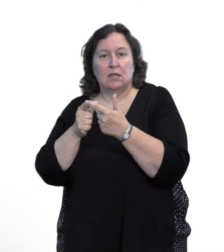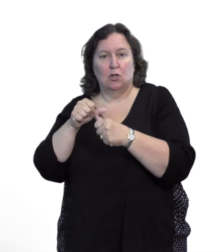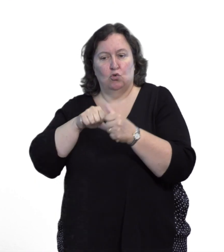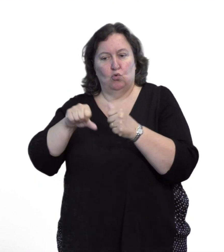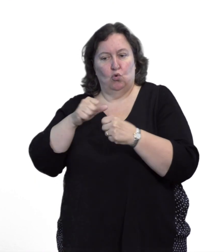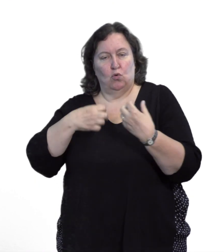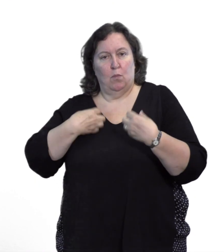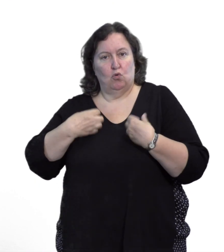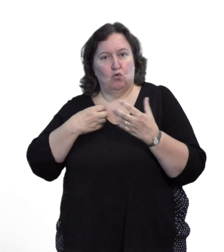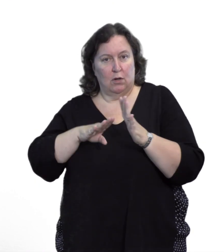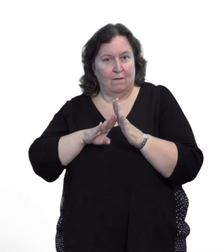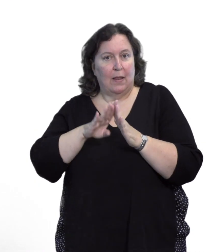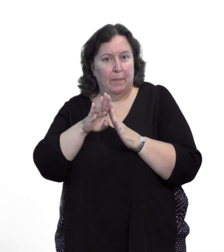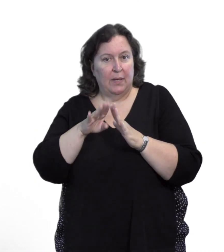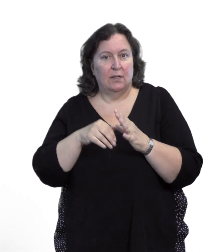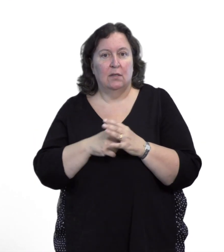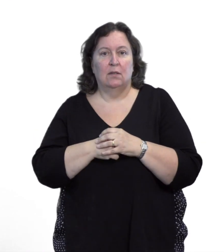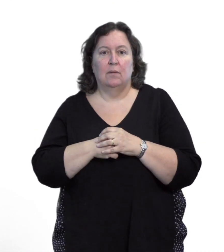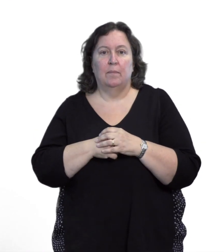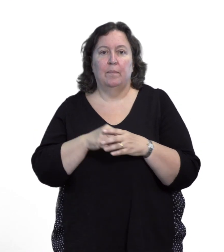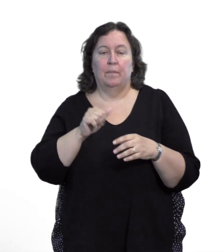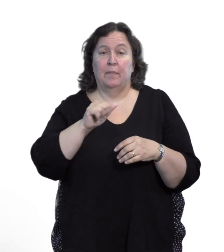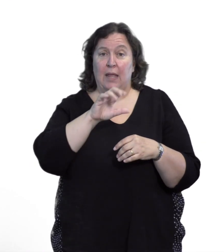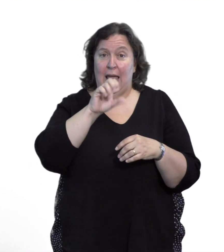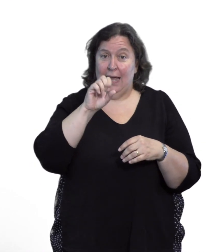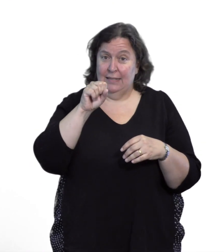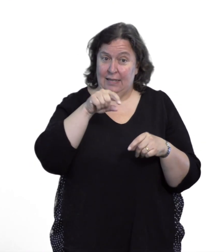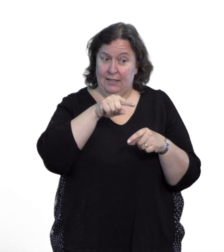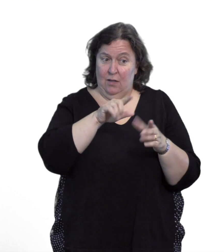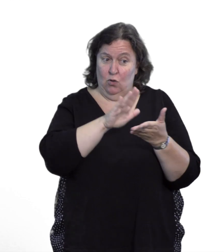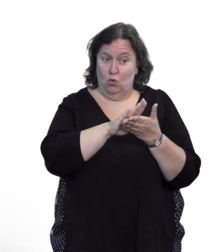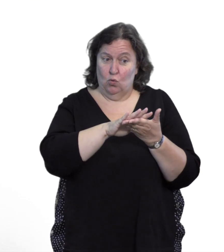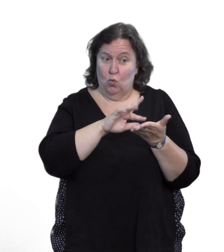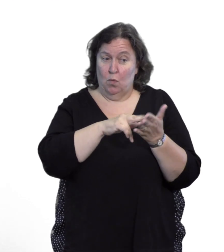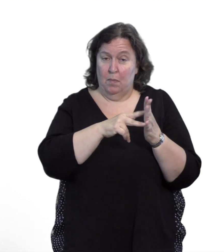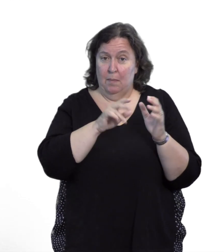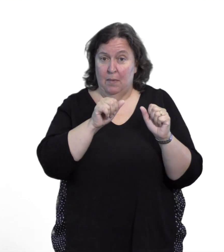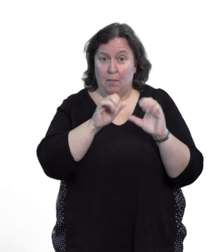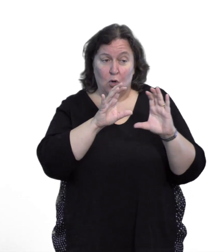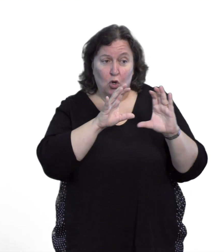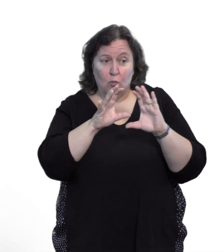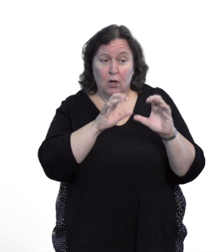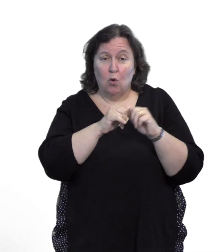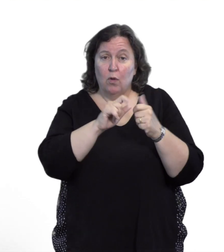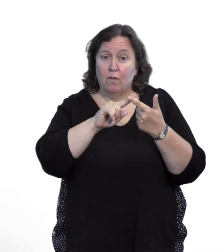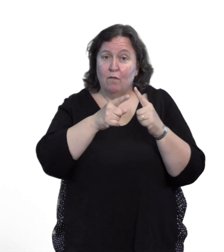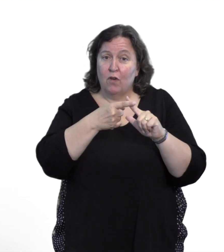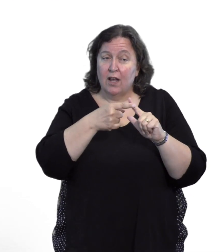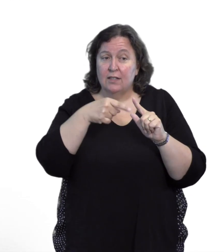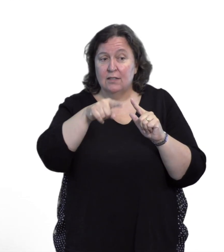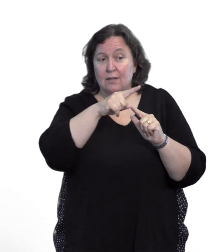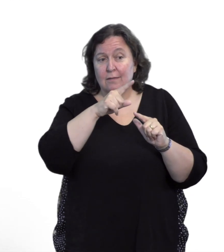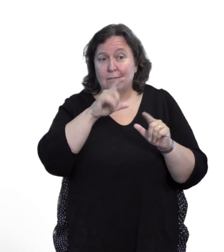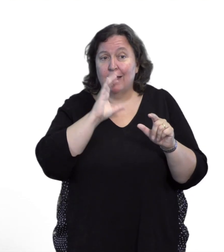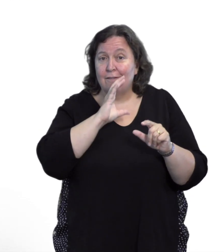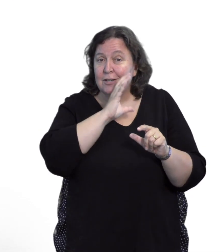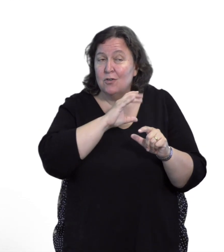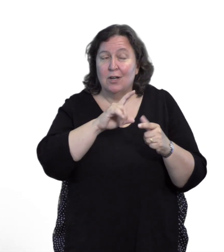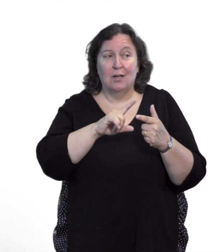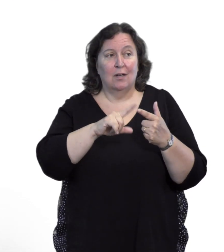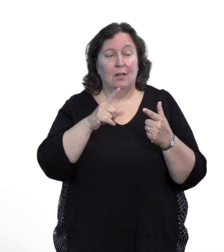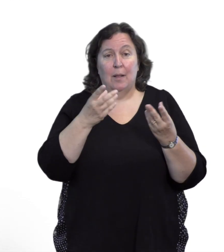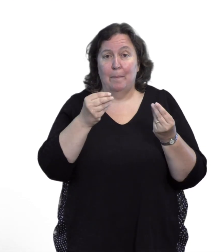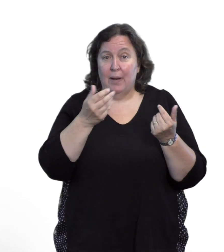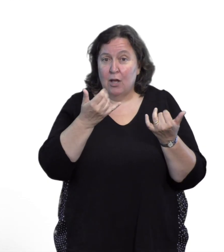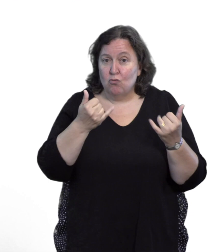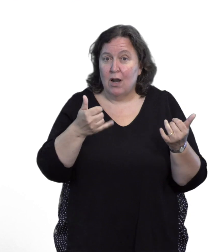development. Access in the school can mean being able to communicate with friends in the lunchroom, playground, or in